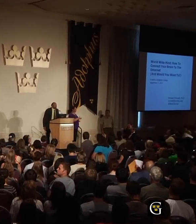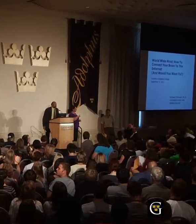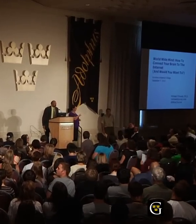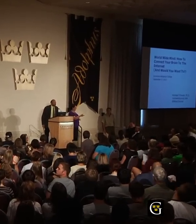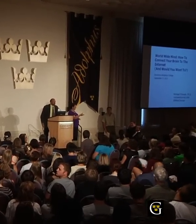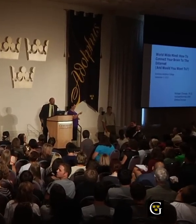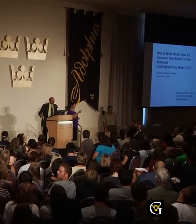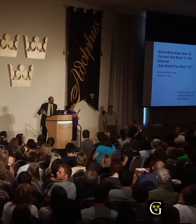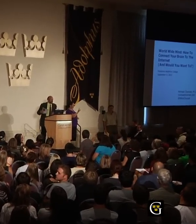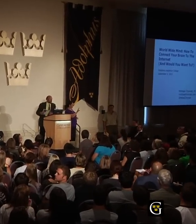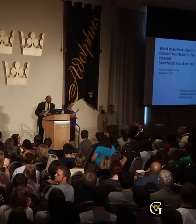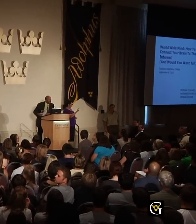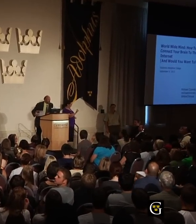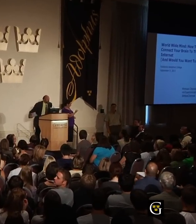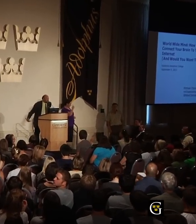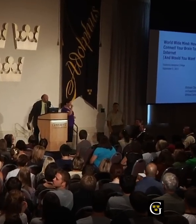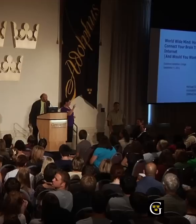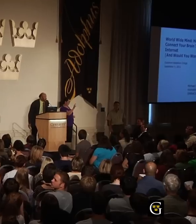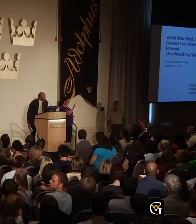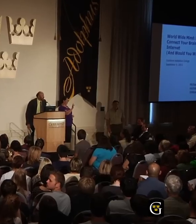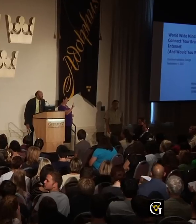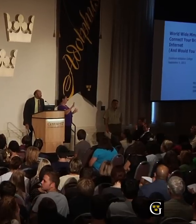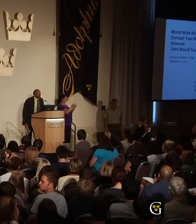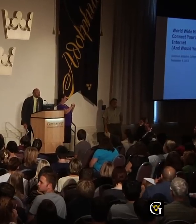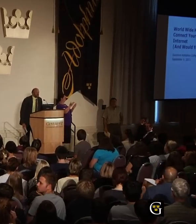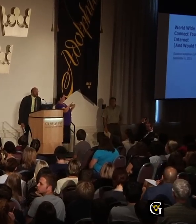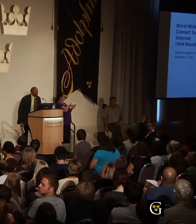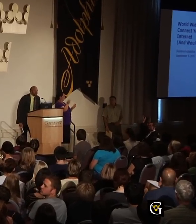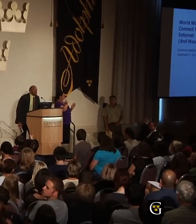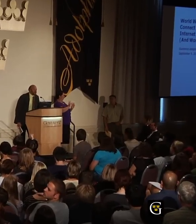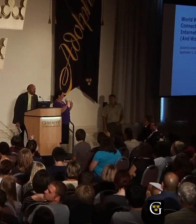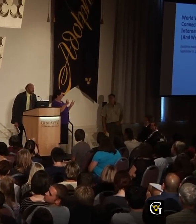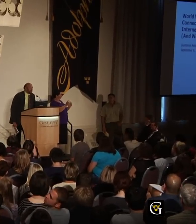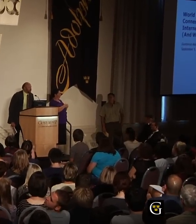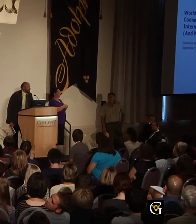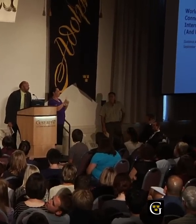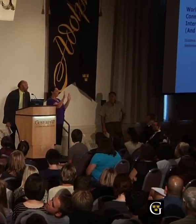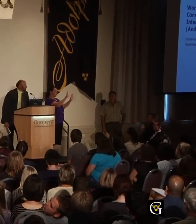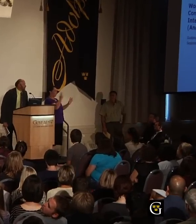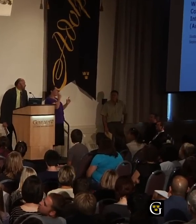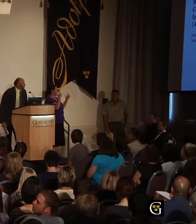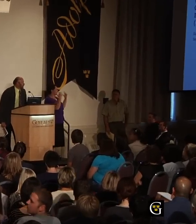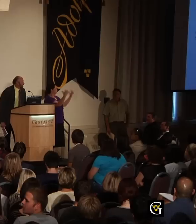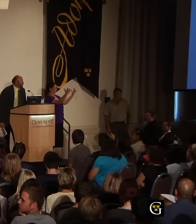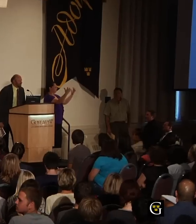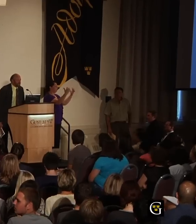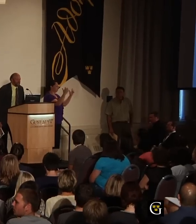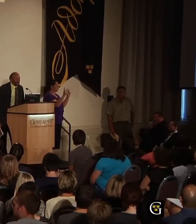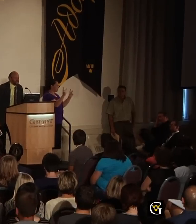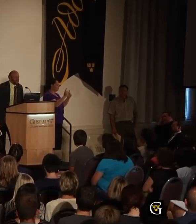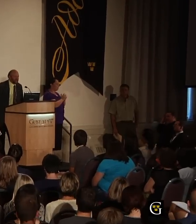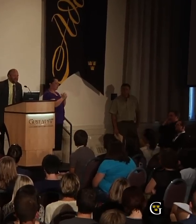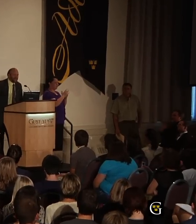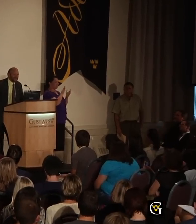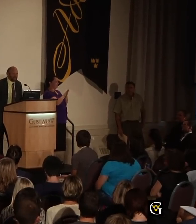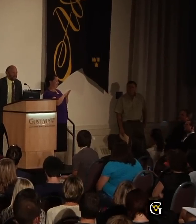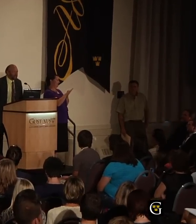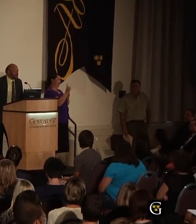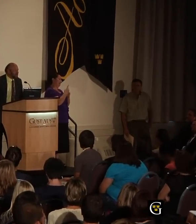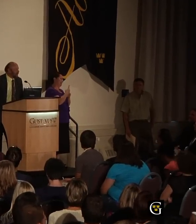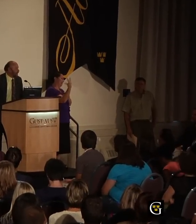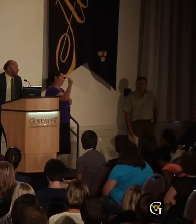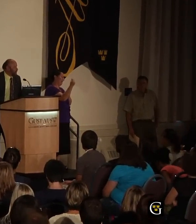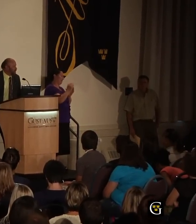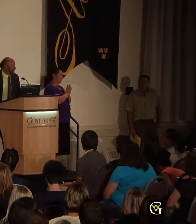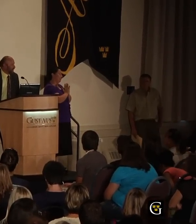Welcome to Gustavus for this Nobel Conference preview event. It's wonderful to see such a huge crowd when it's such a nice day outside,